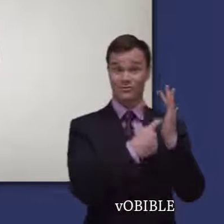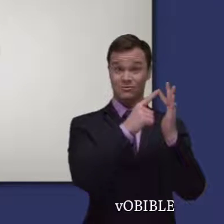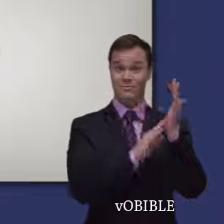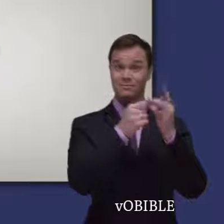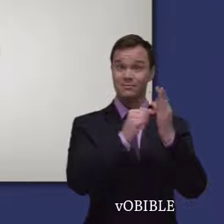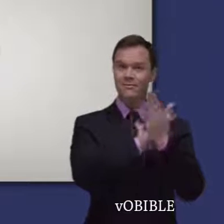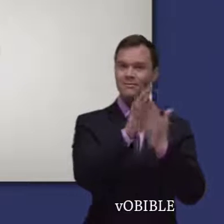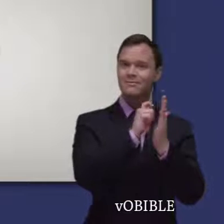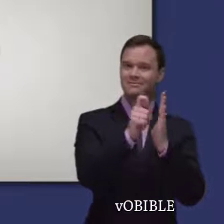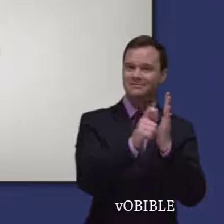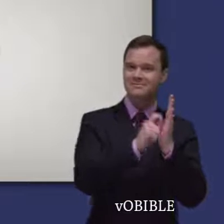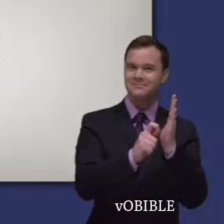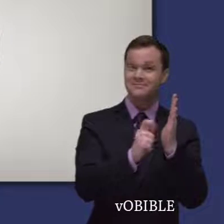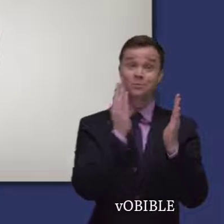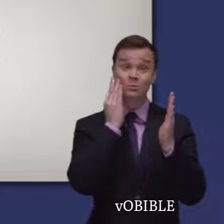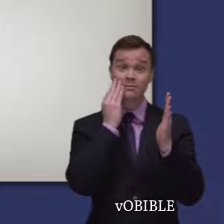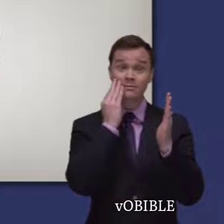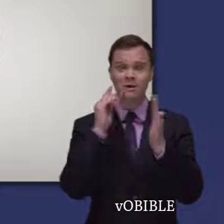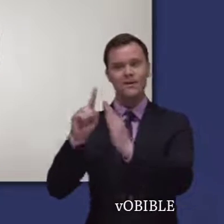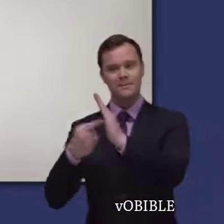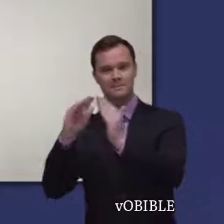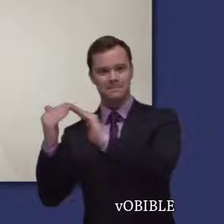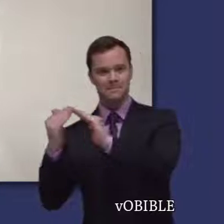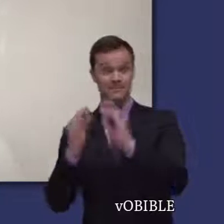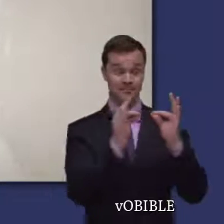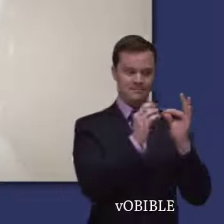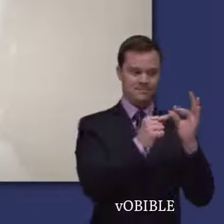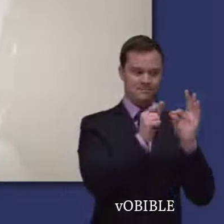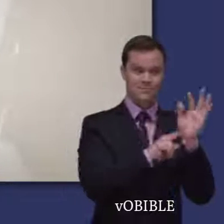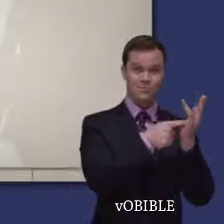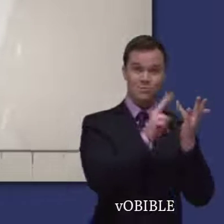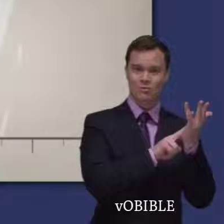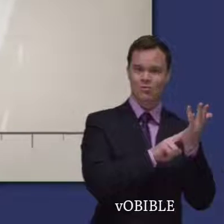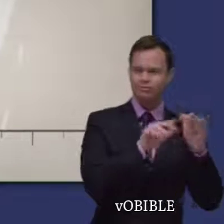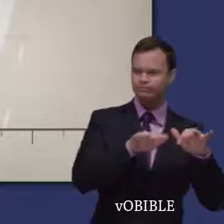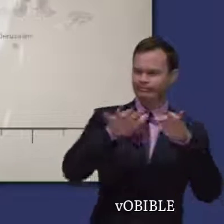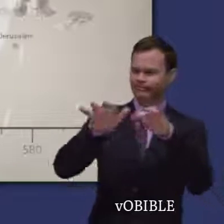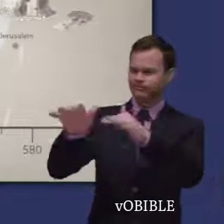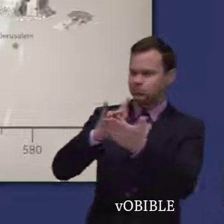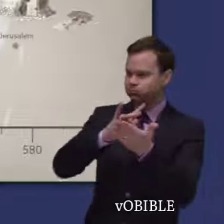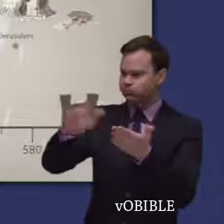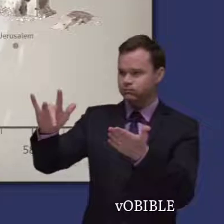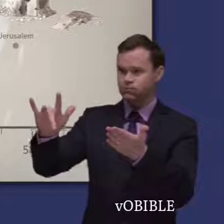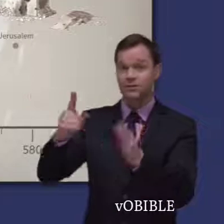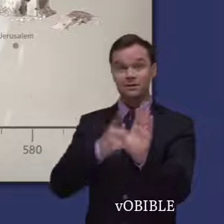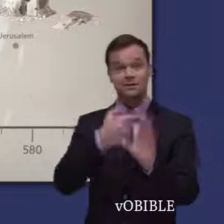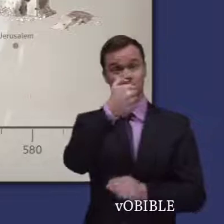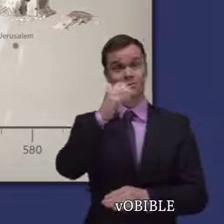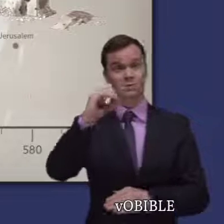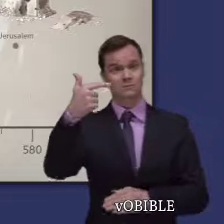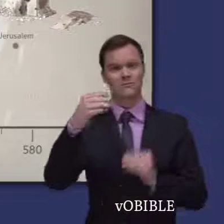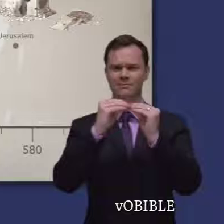The prophet Jeremiah composed the Book of Lamentations shortly after witnessing the siege and destruction of Jerusalem